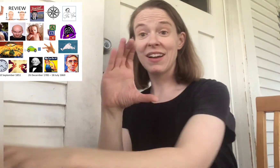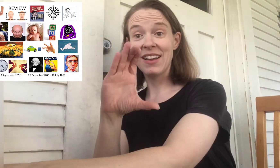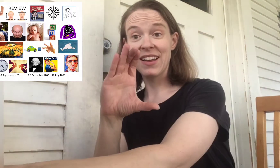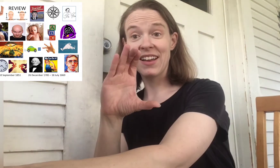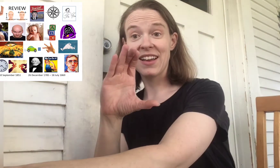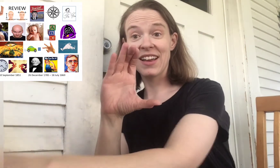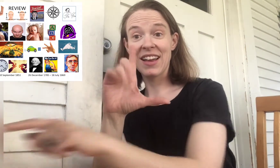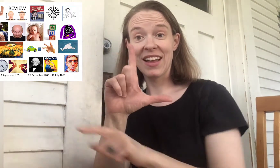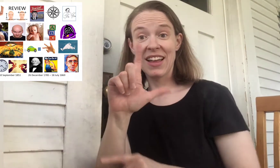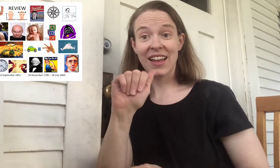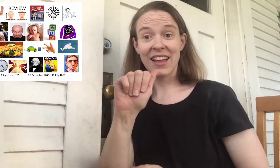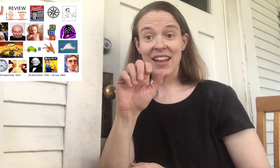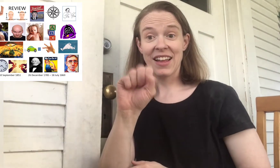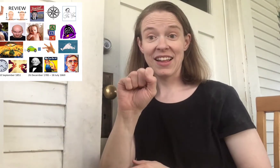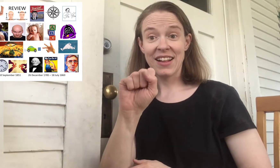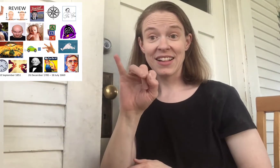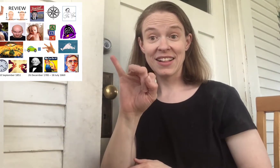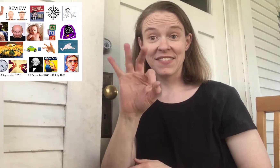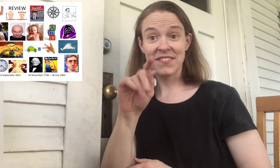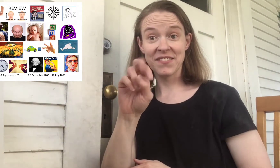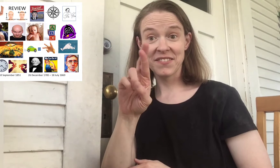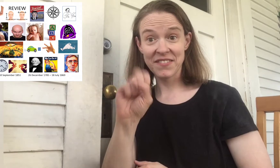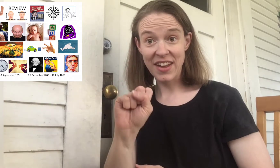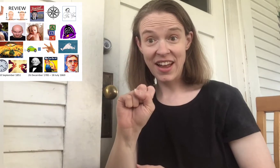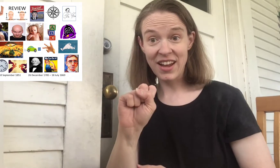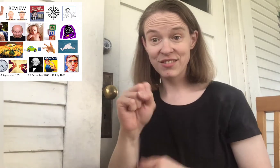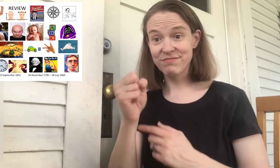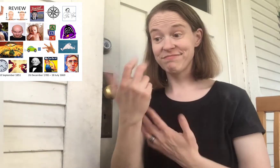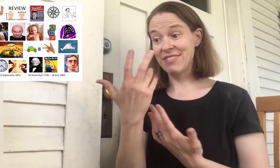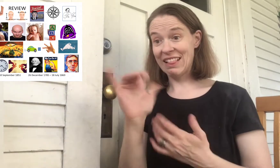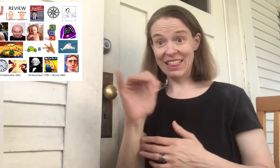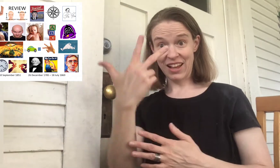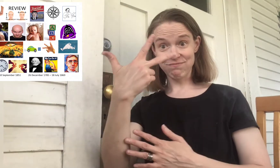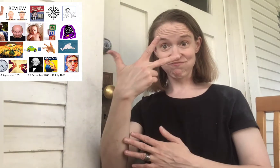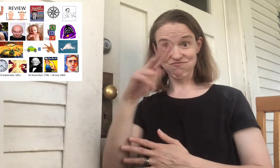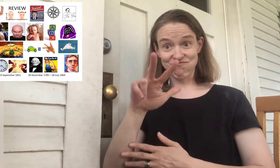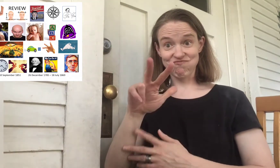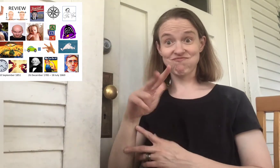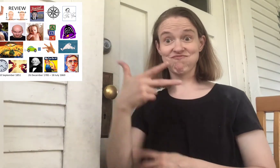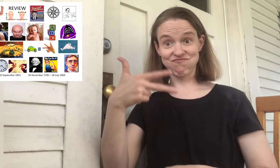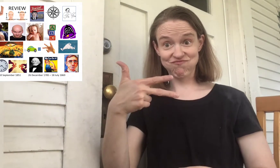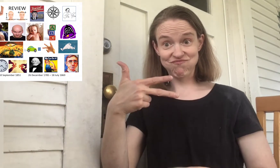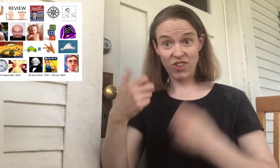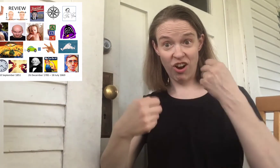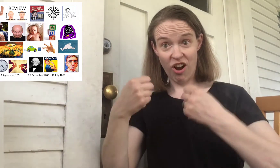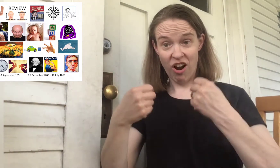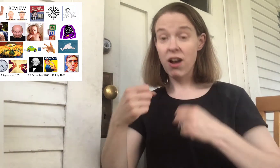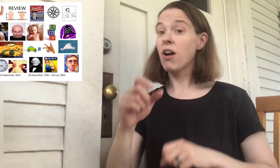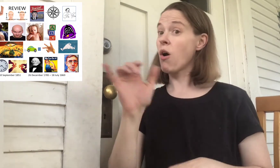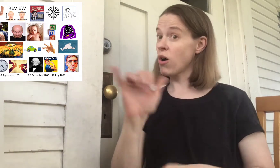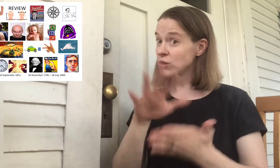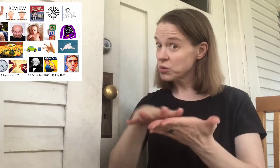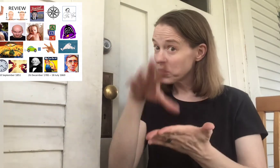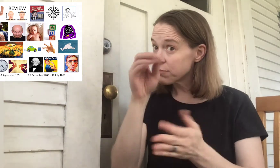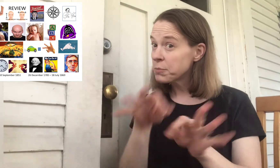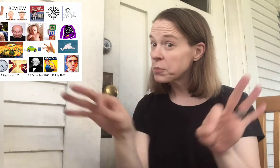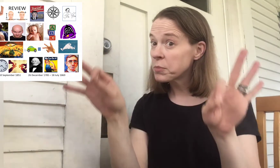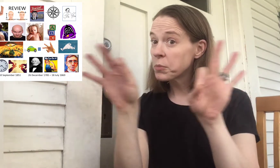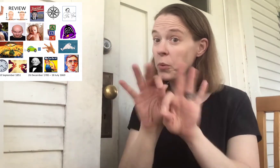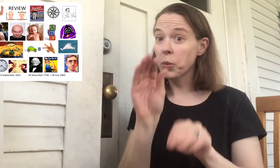You've learned about how cool classifiers are, like the 3 hand shape representing a car, and you've